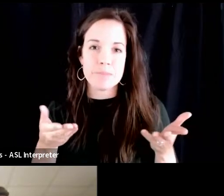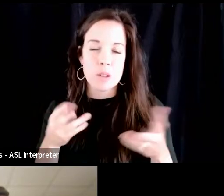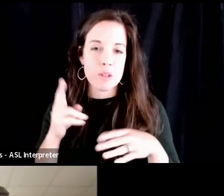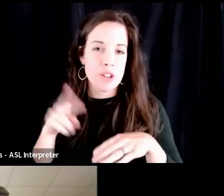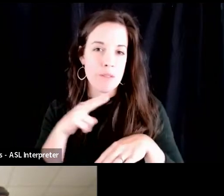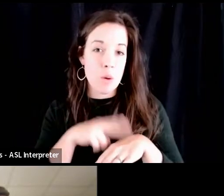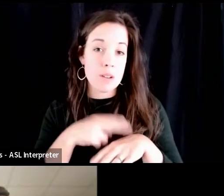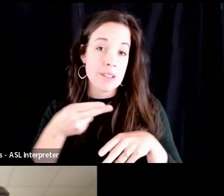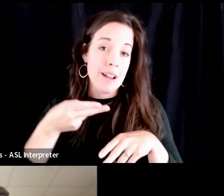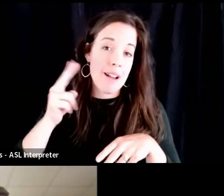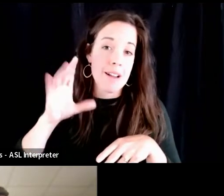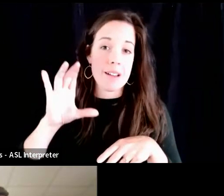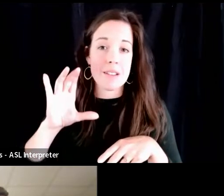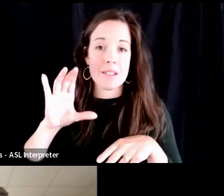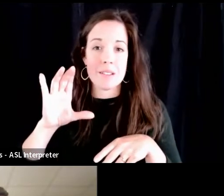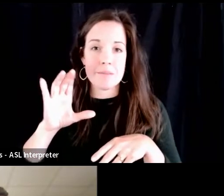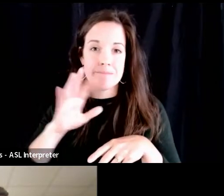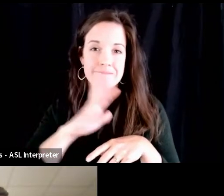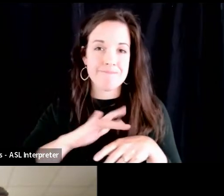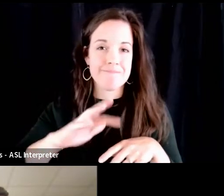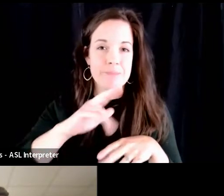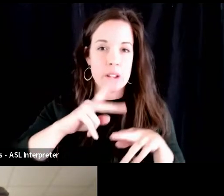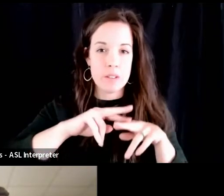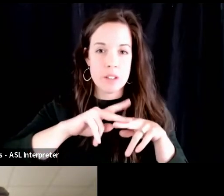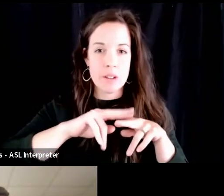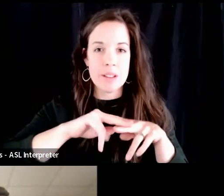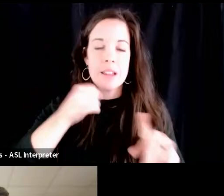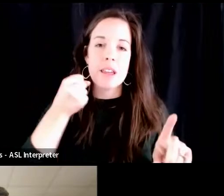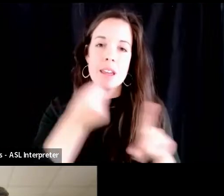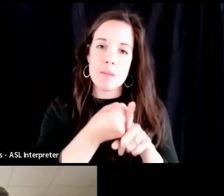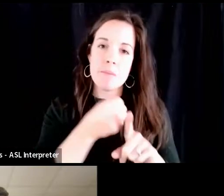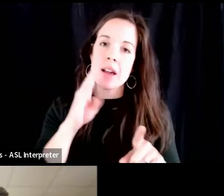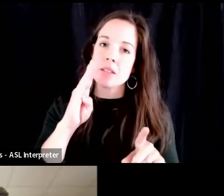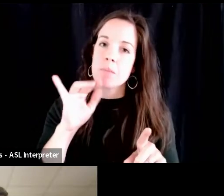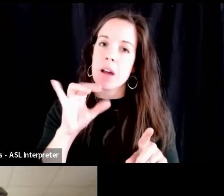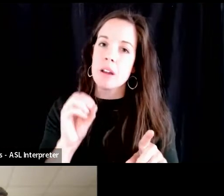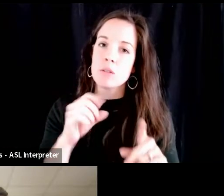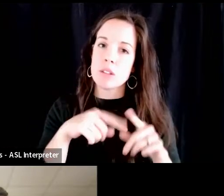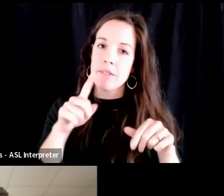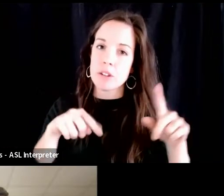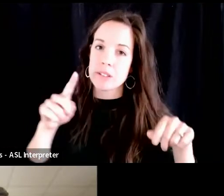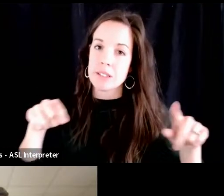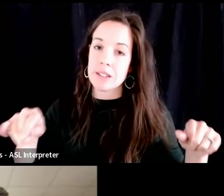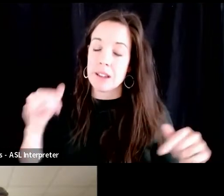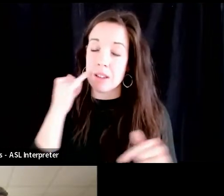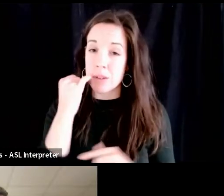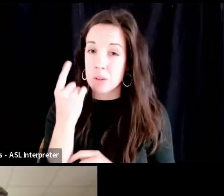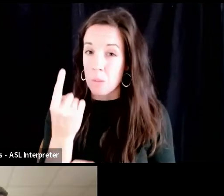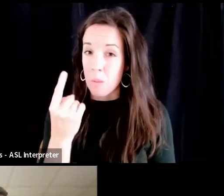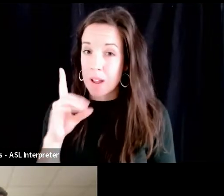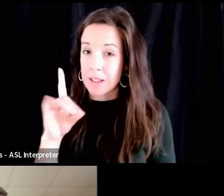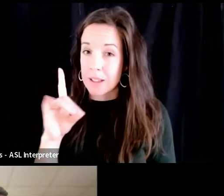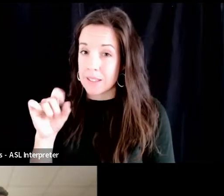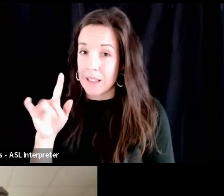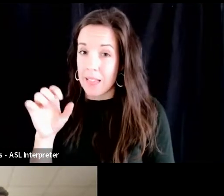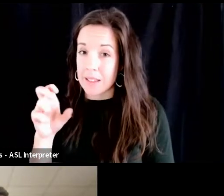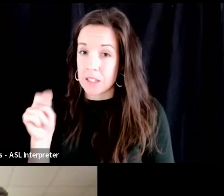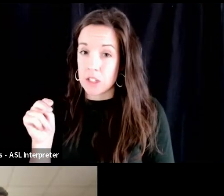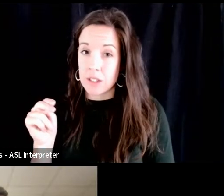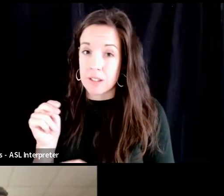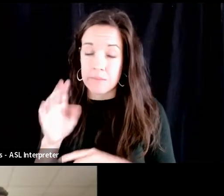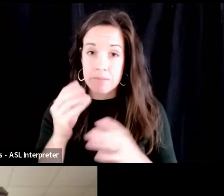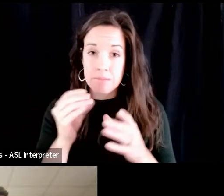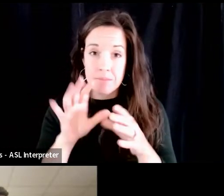high concentrations of salt impact biodiversity. Now, you know, if it was just one desalination plant, that probably wouldn't be such an